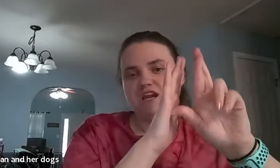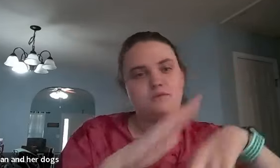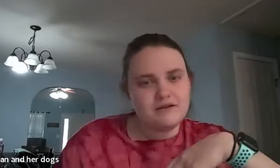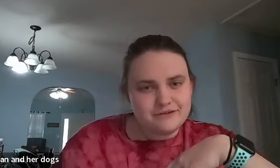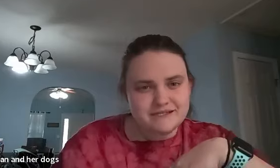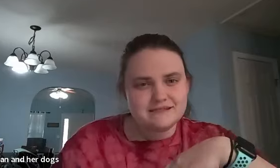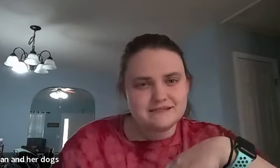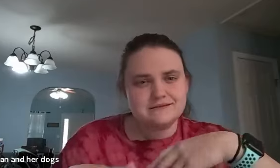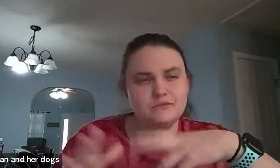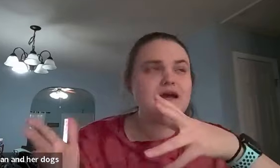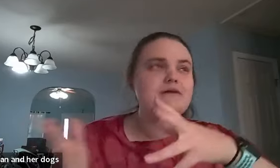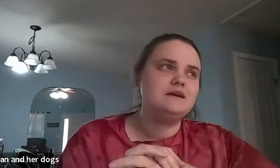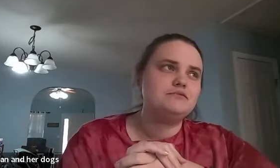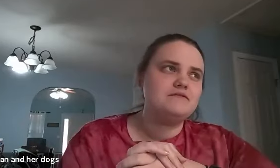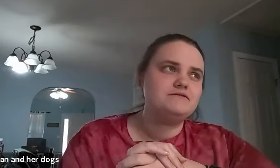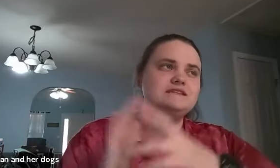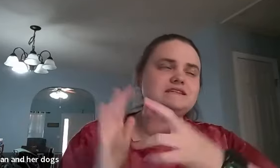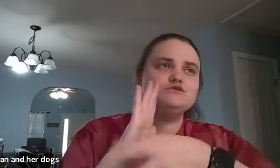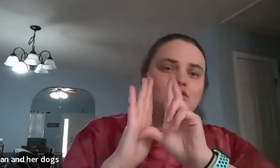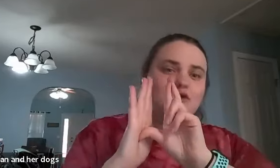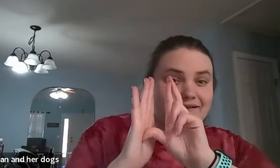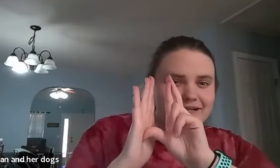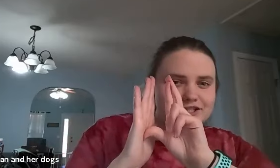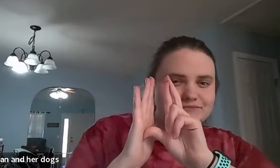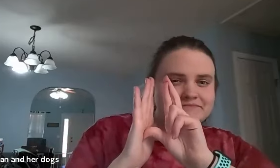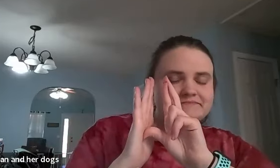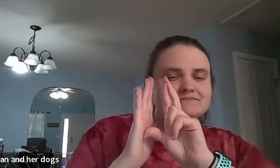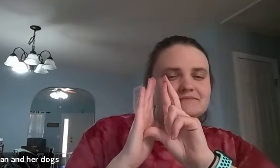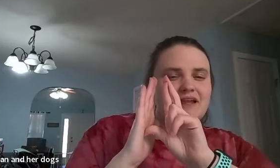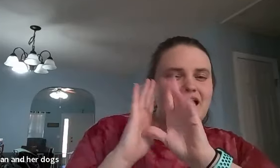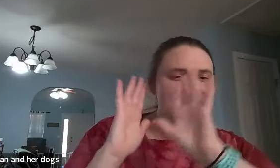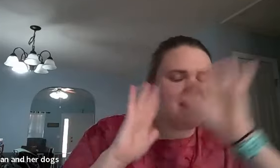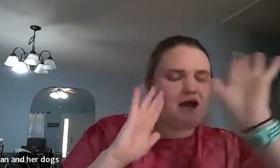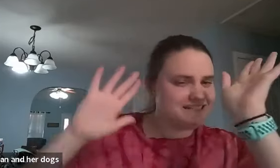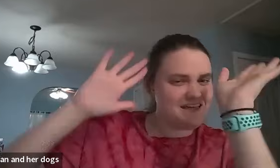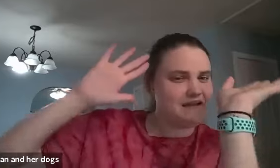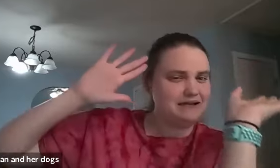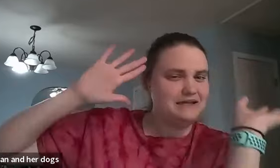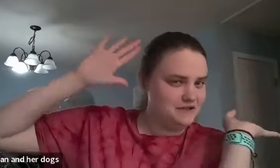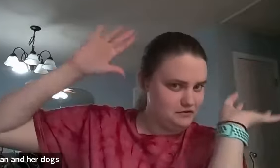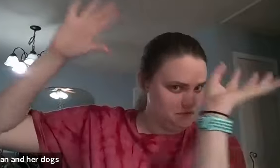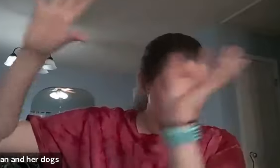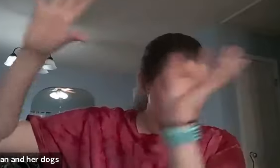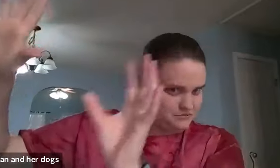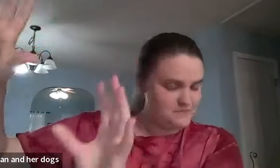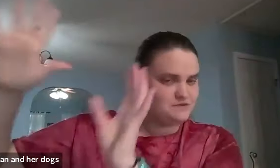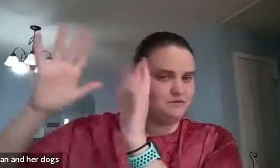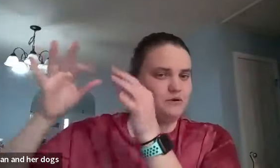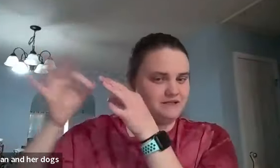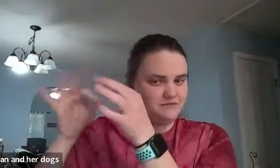kind of a preference. Well, not really a preference. This one's more English. And I'll get into that like in another class. I promise we will go